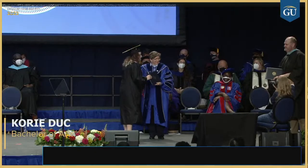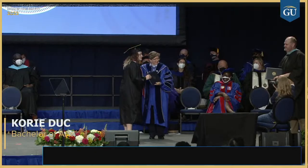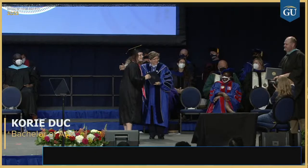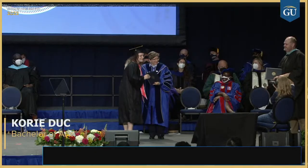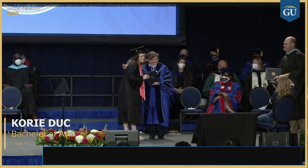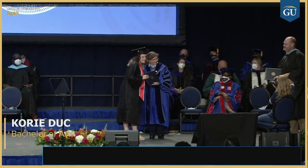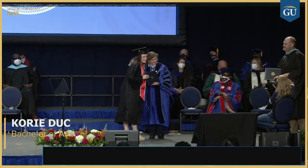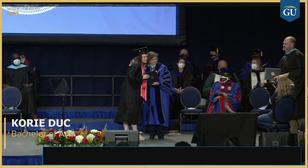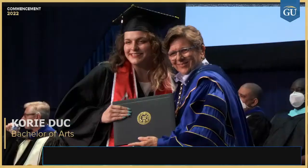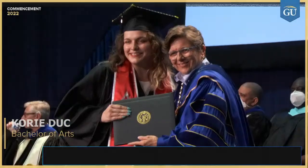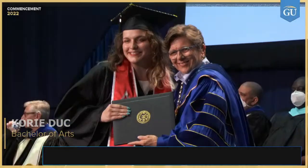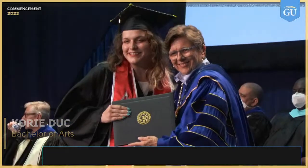Mary Engelbrecht,